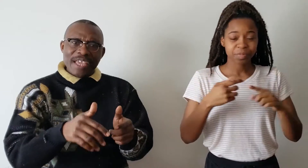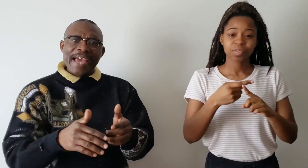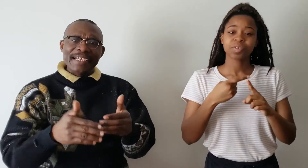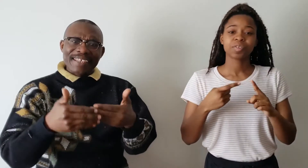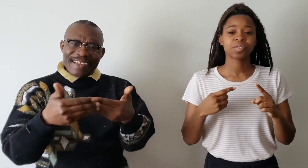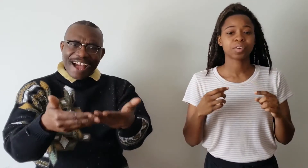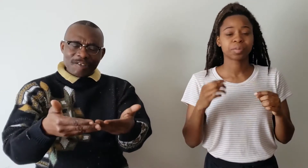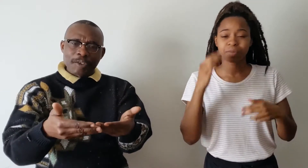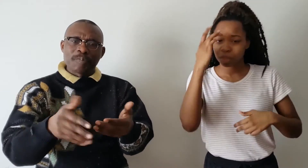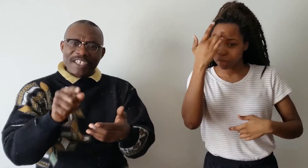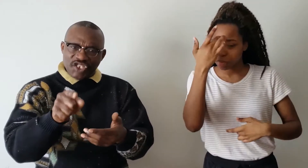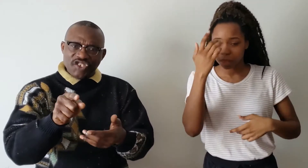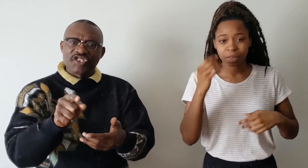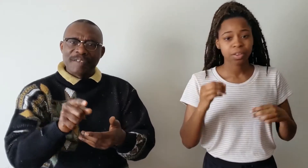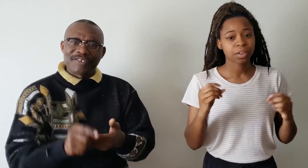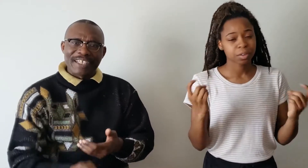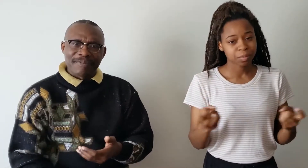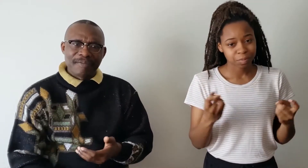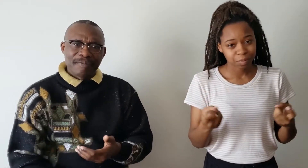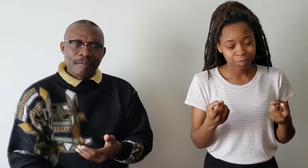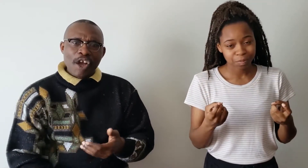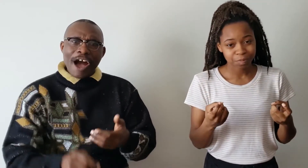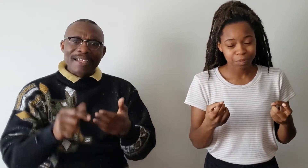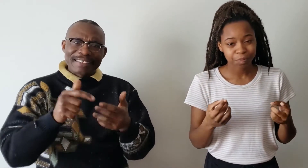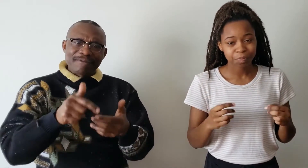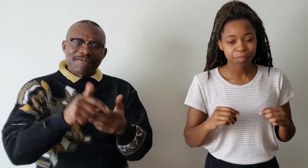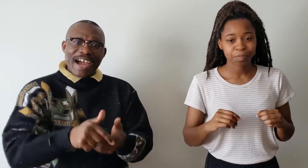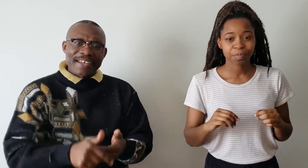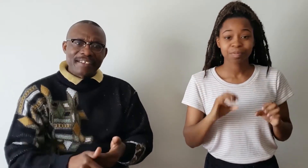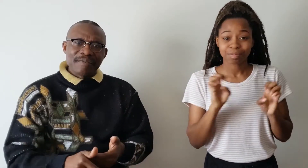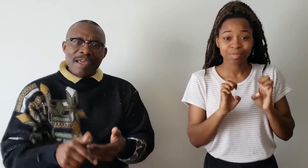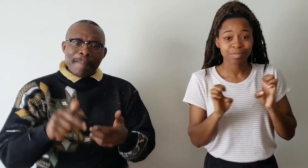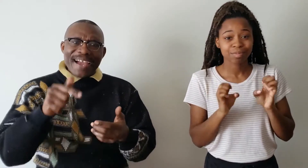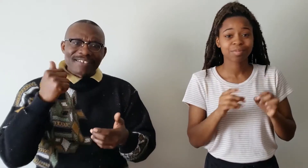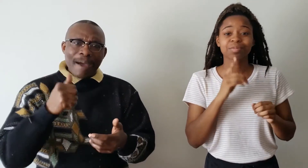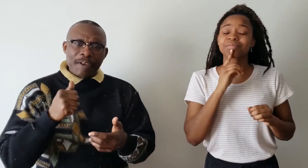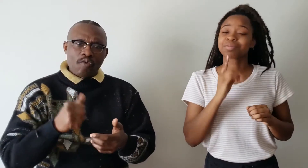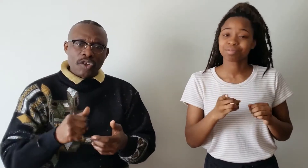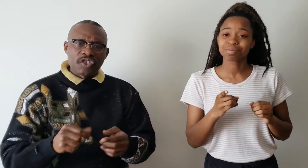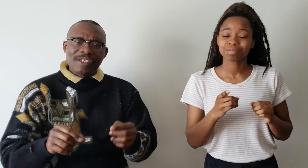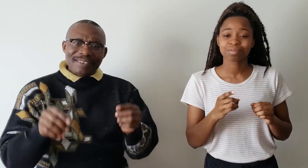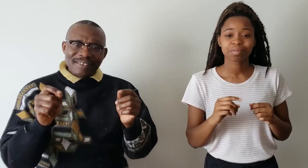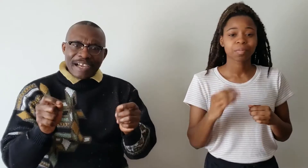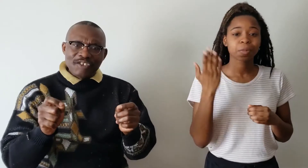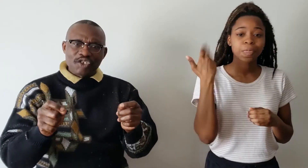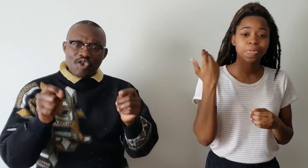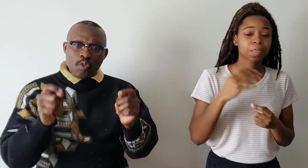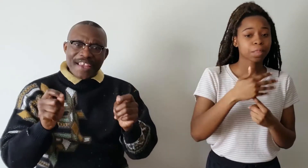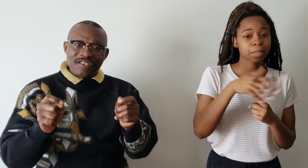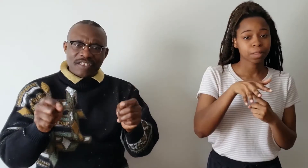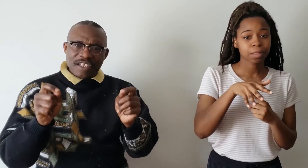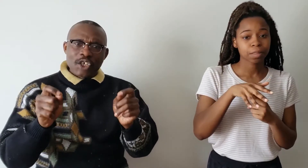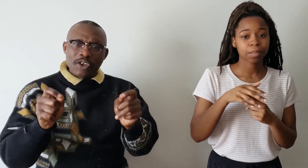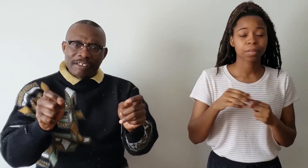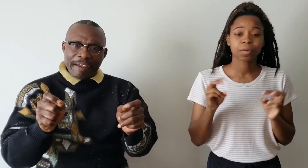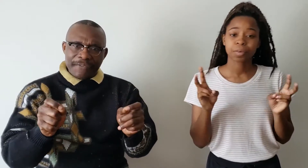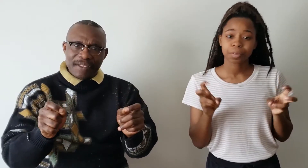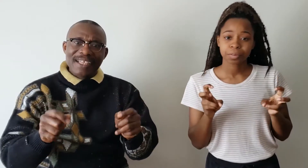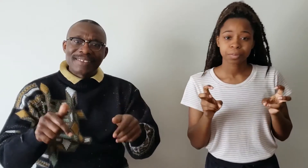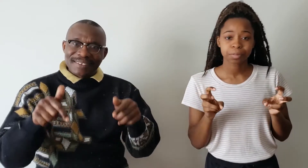and in the Gospels by Jesus himself. On Good Friday, my topic was don't waste your death.